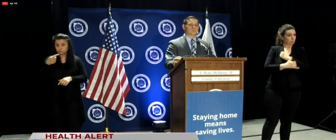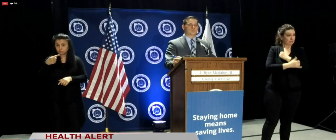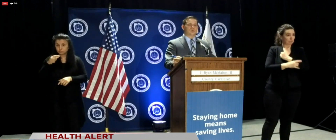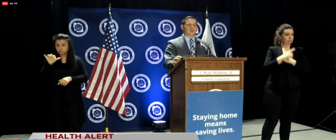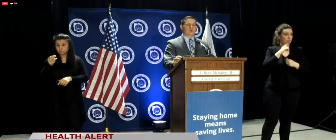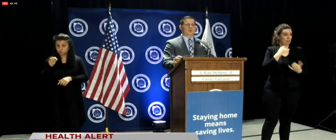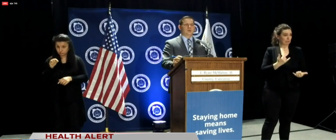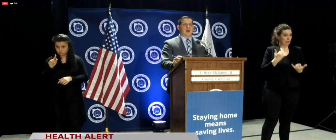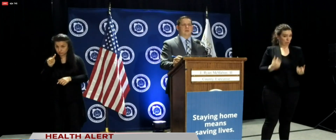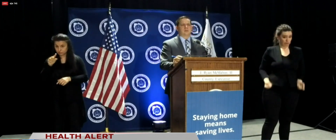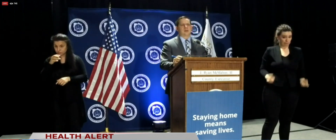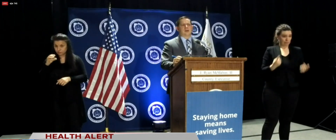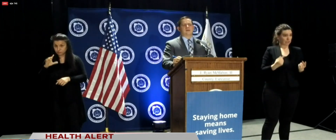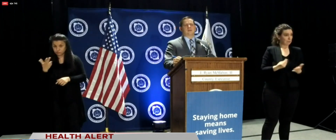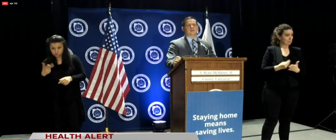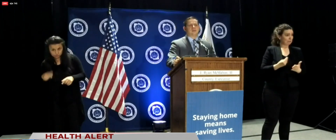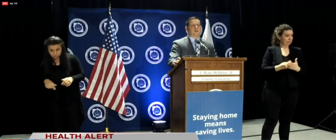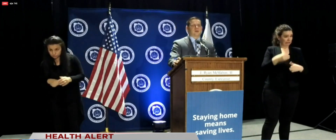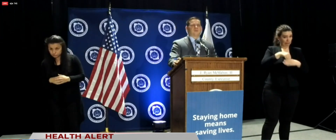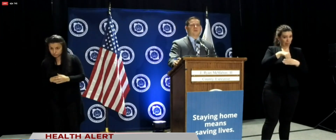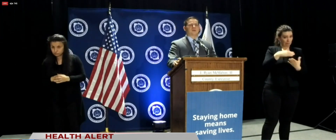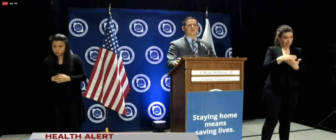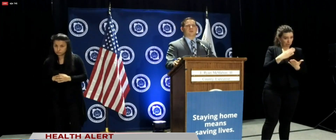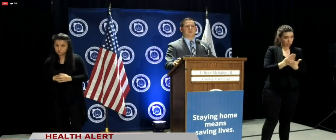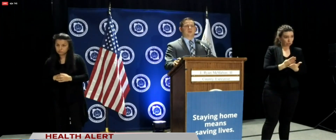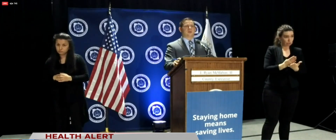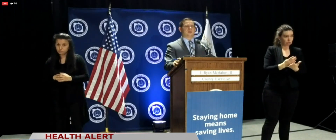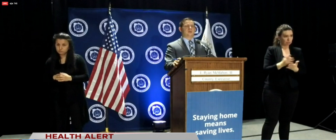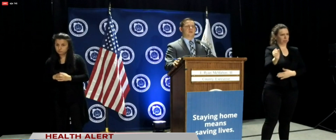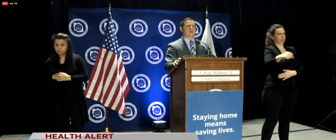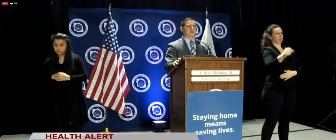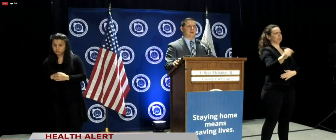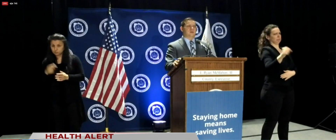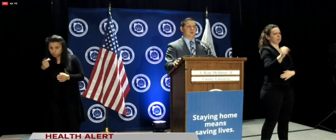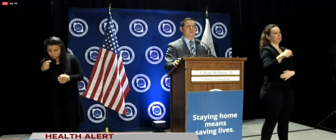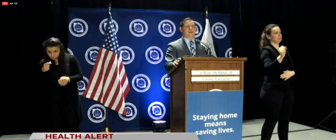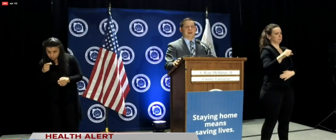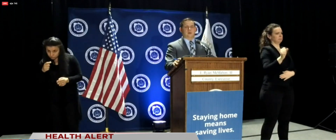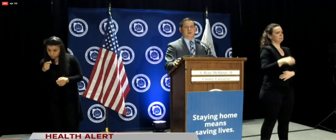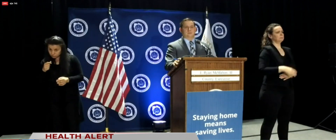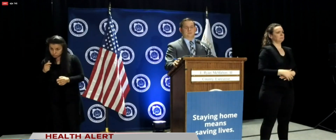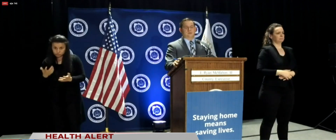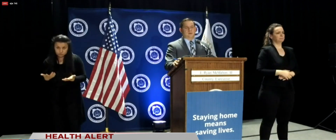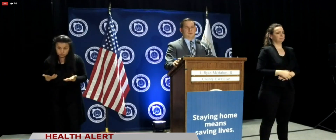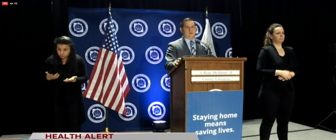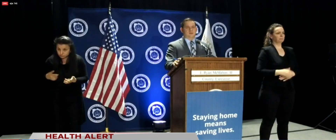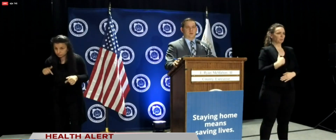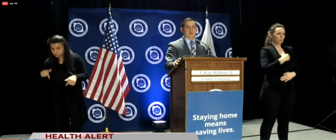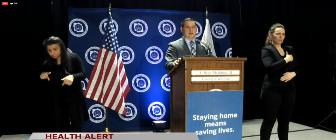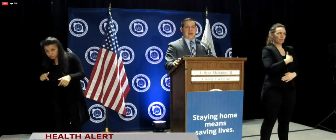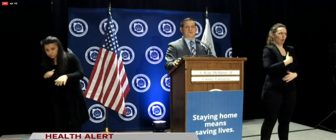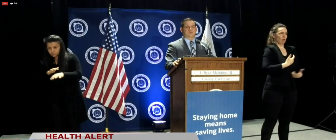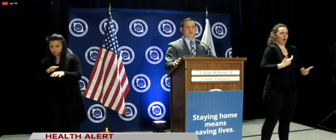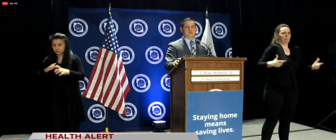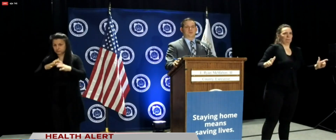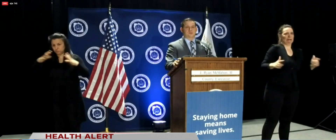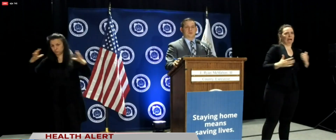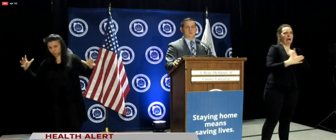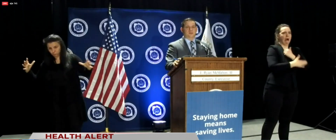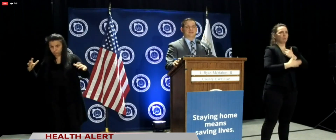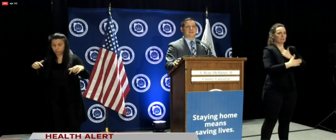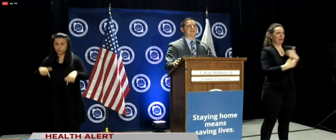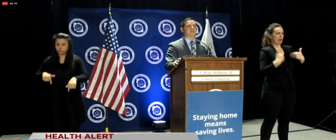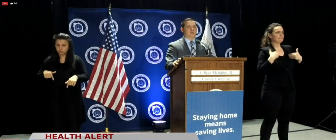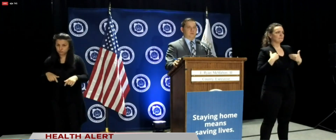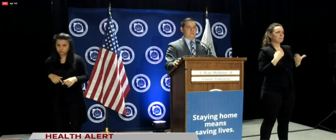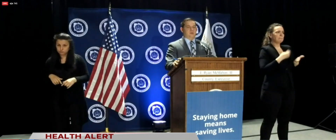already committed to any other companies. Yeah. Look, for us to be we're a big county. For us to run into cash flow issues, it would